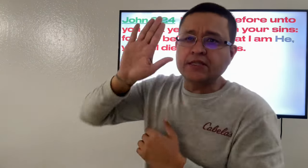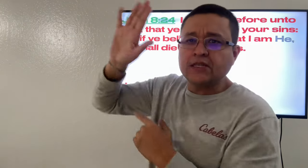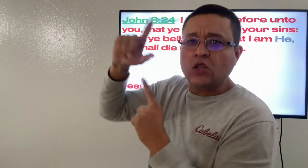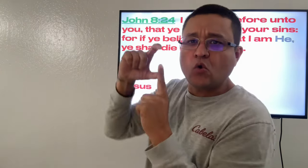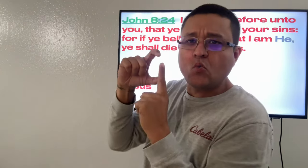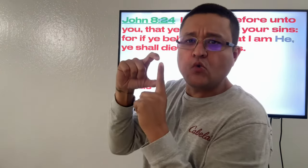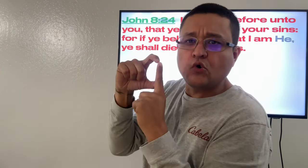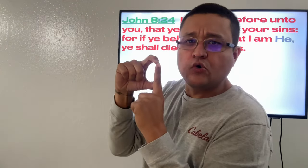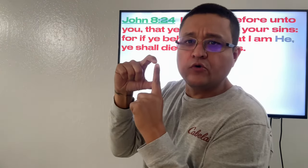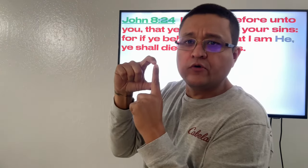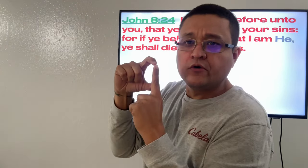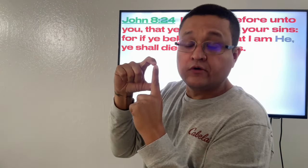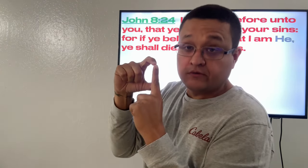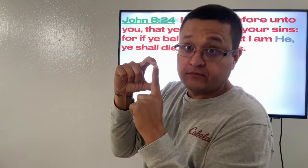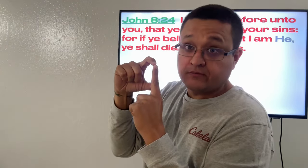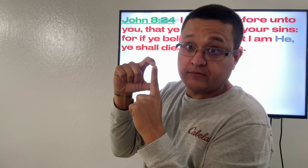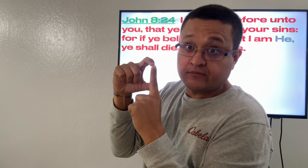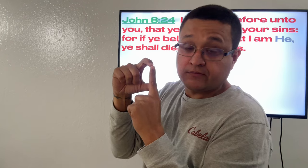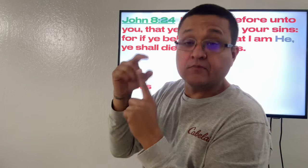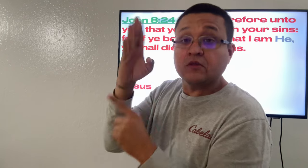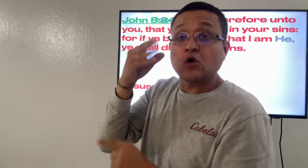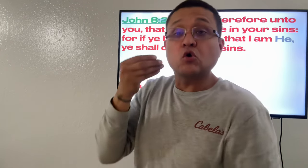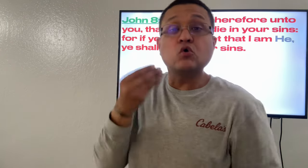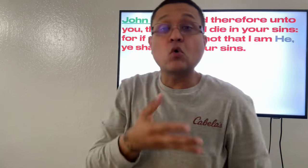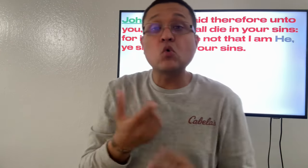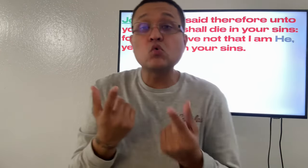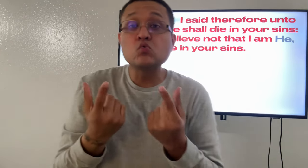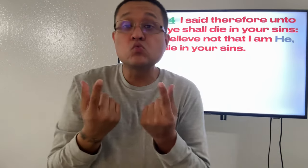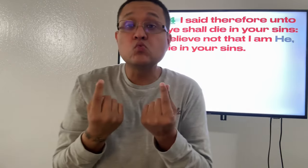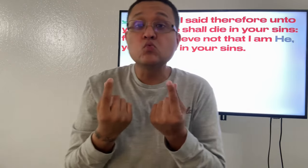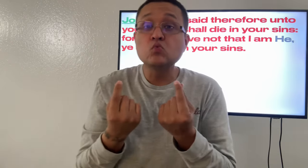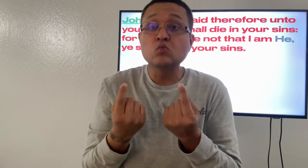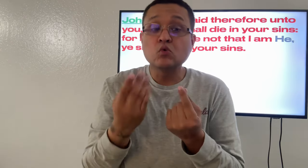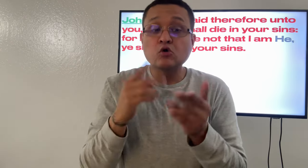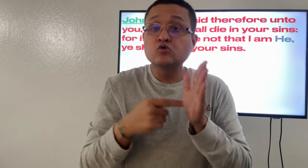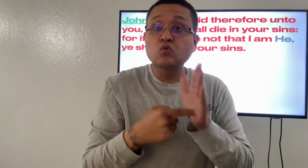God gave Adam instructions through his word.